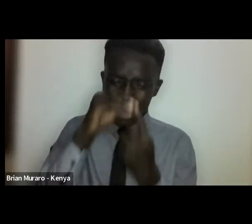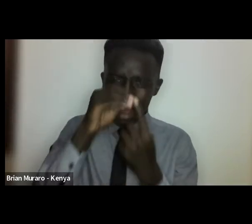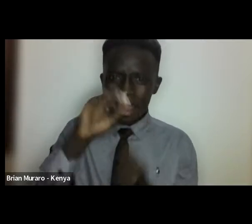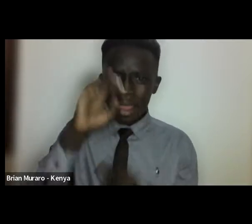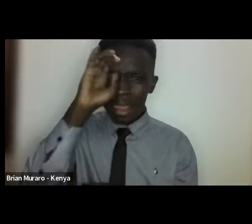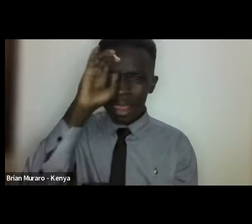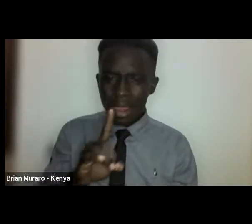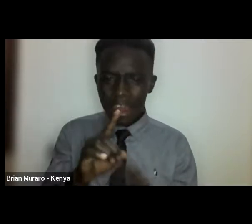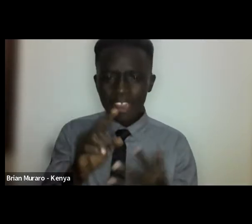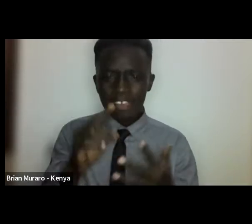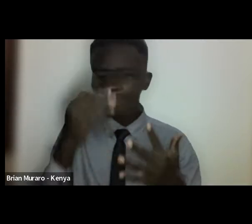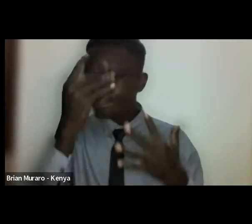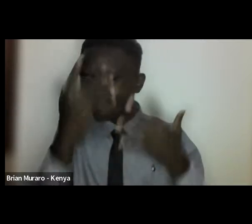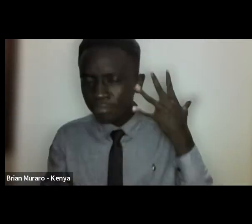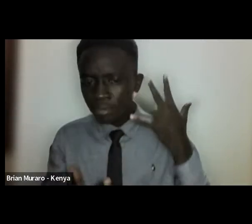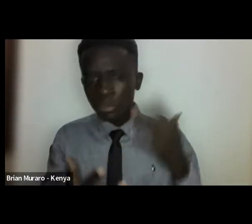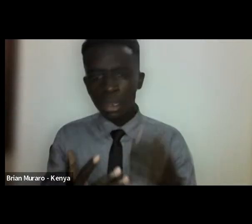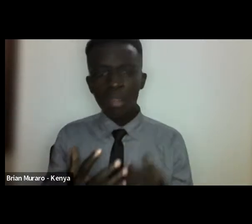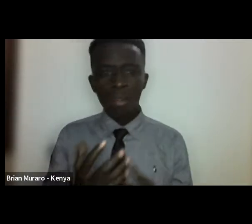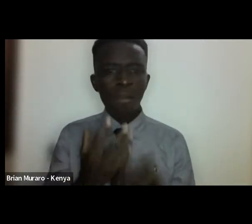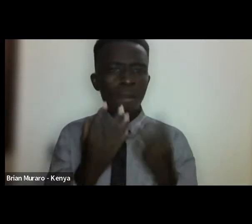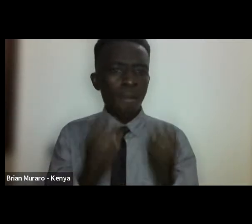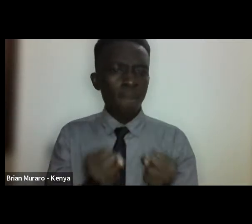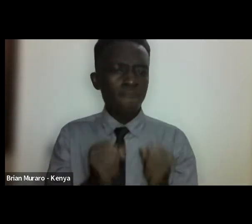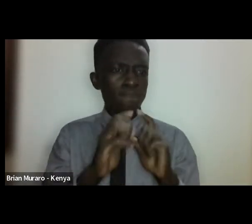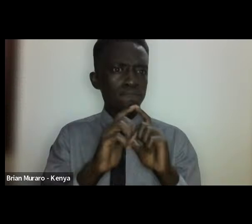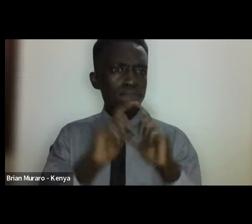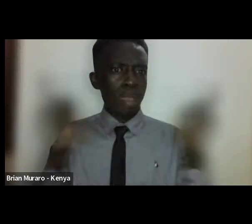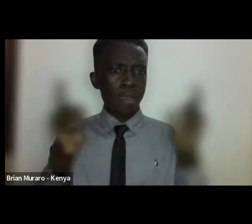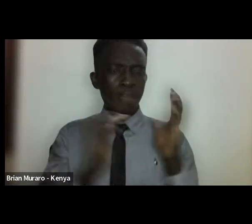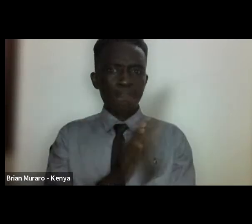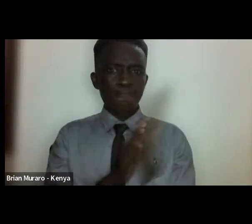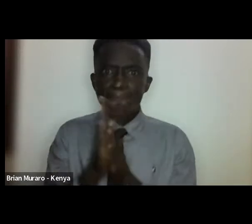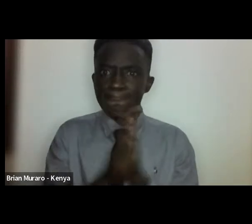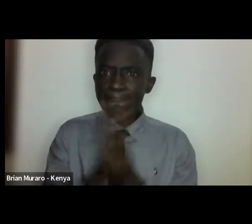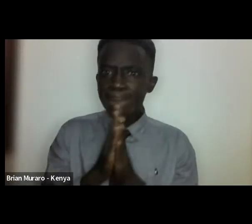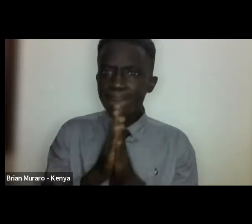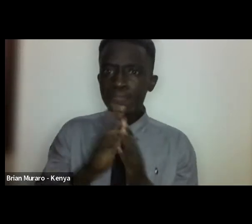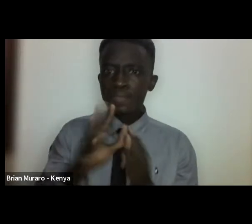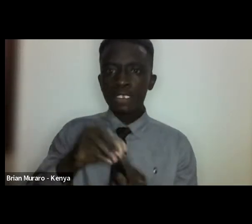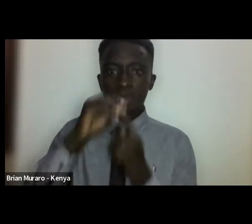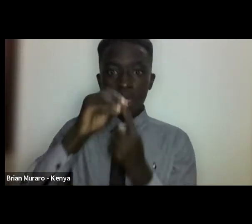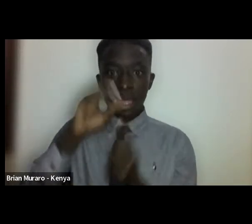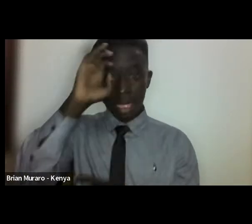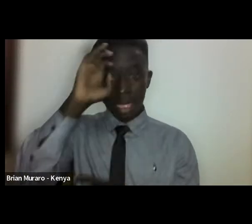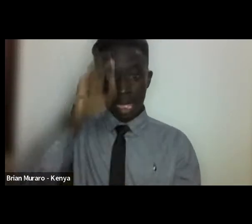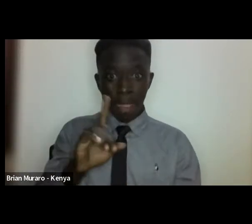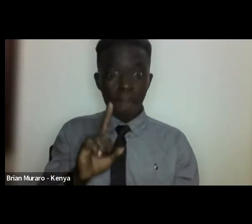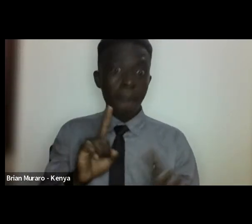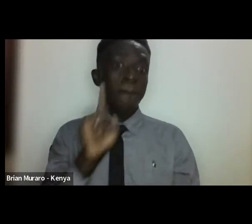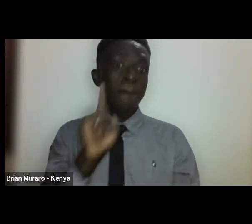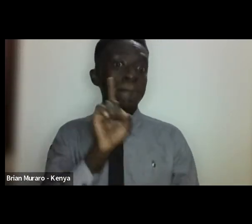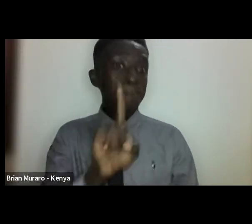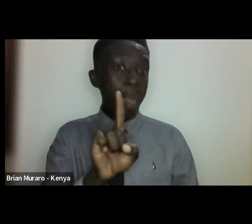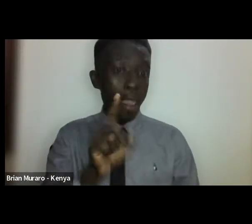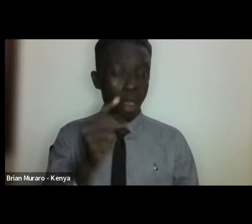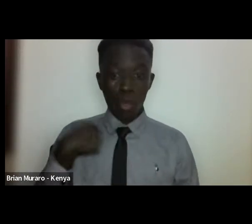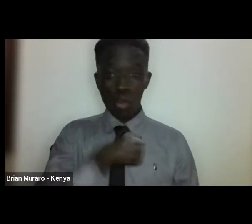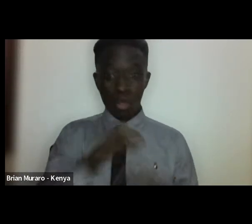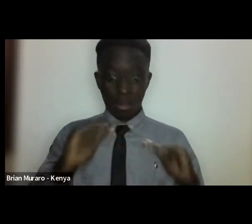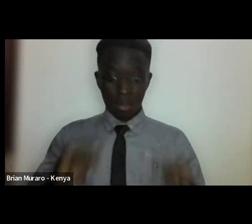interest in inclusive education, but I don't think we have advanced sufficiently at a theoretical